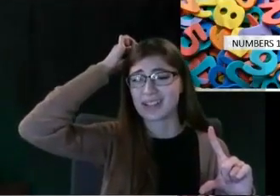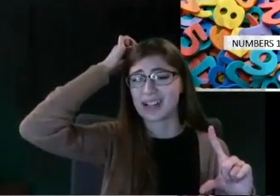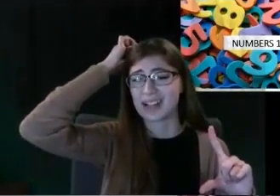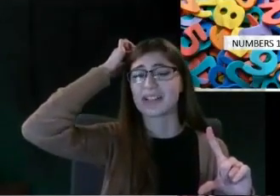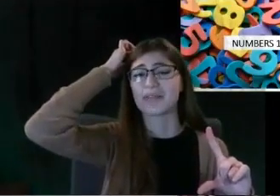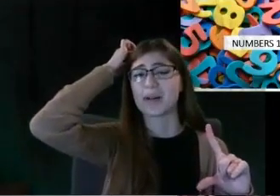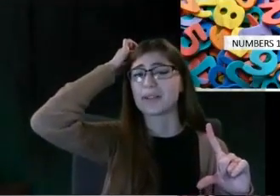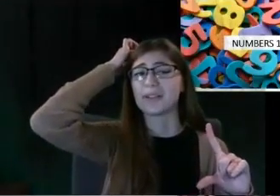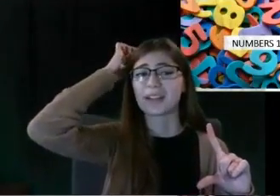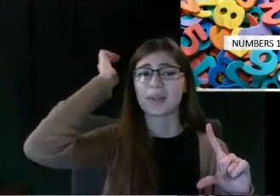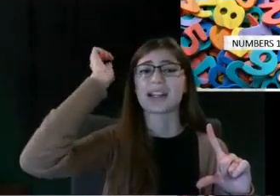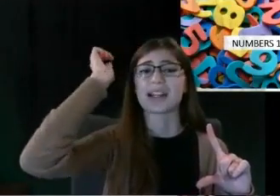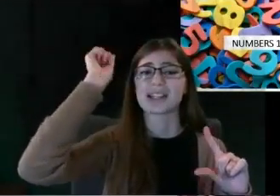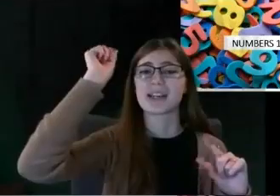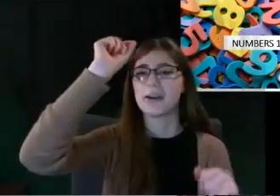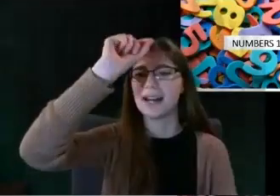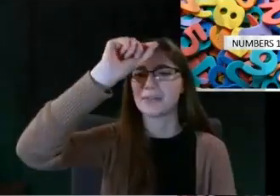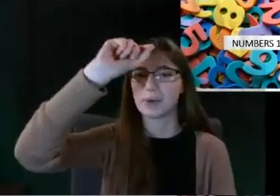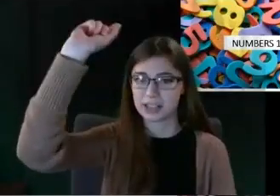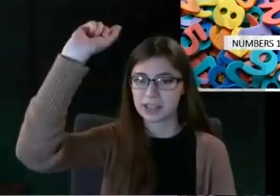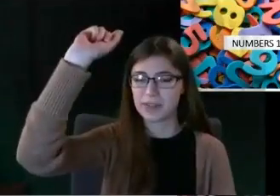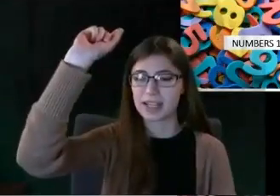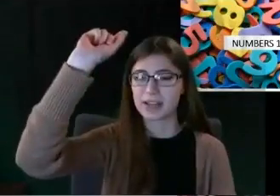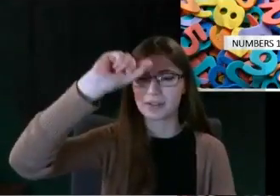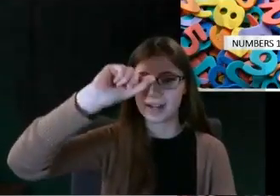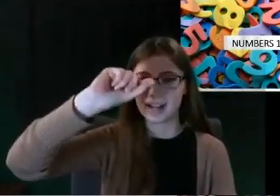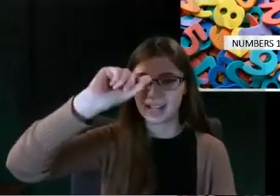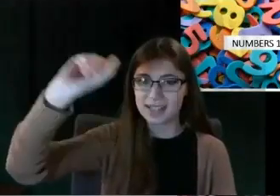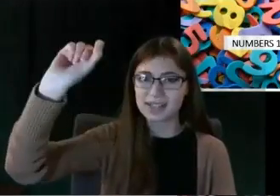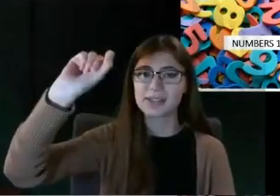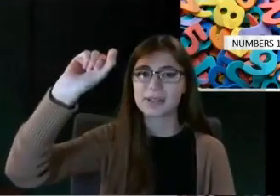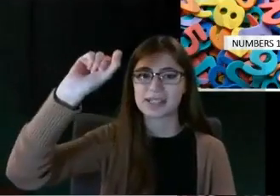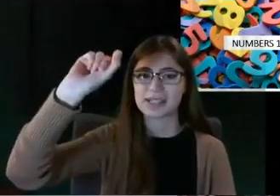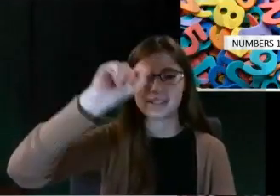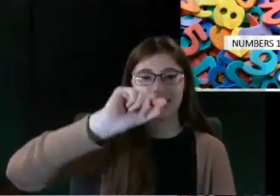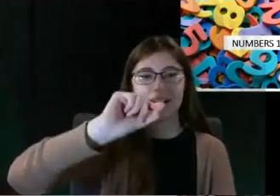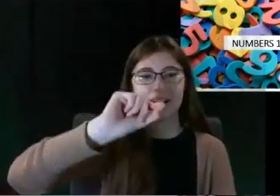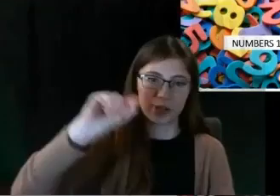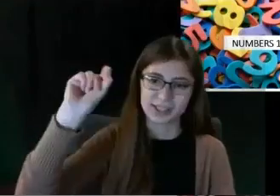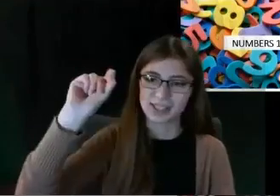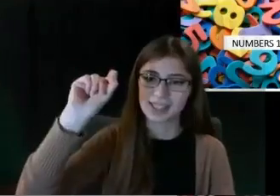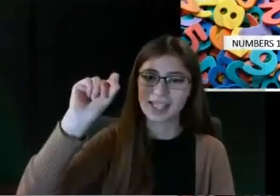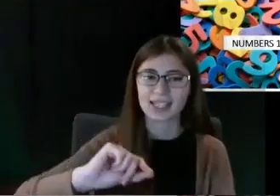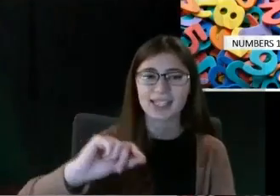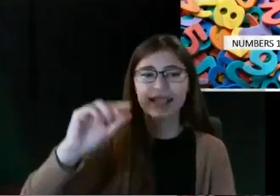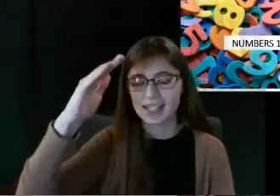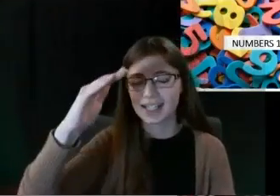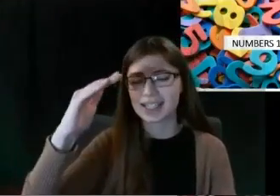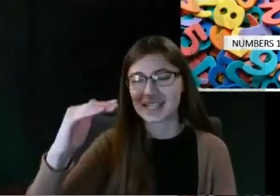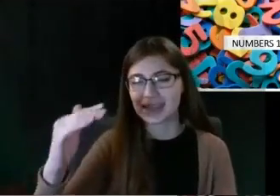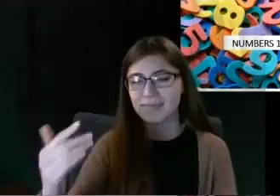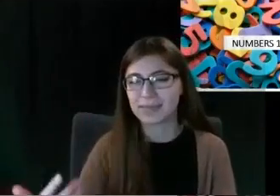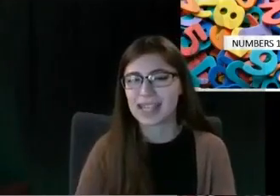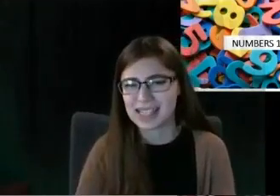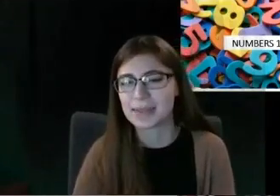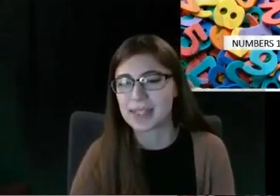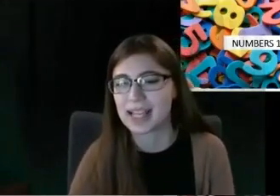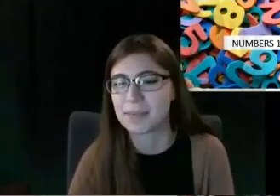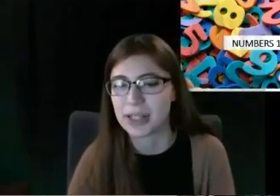kind of a muddle and it'd be nice to go, I have watched the video. I answered the questions. I have watched this again because that seems like a much